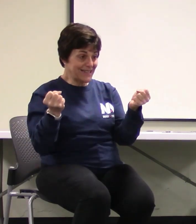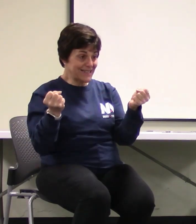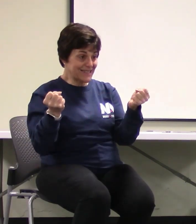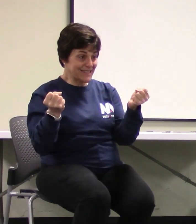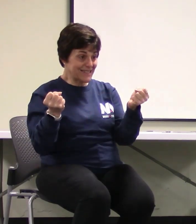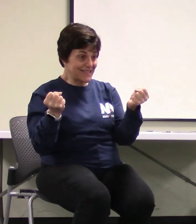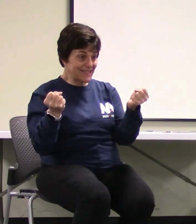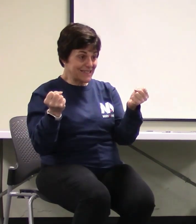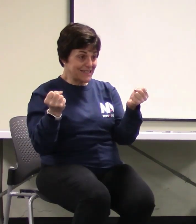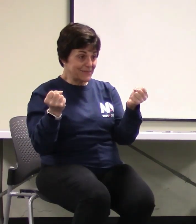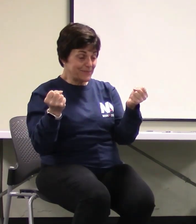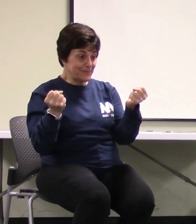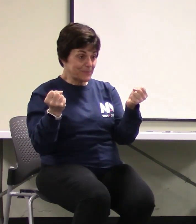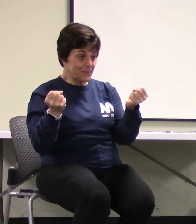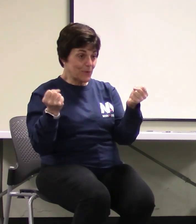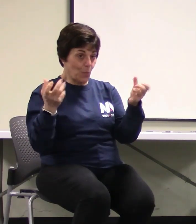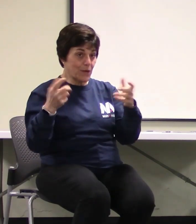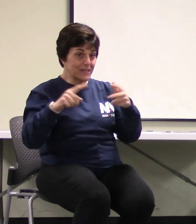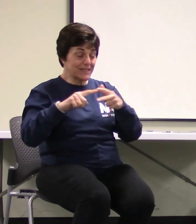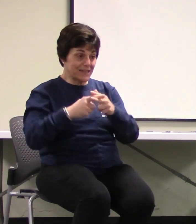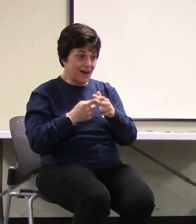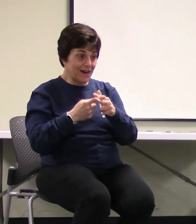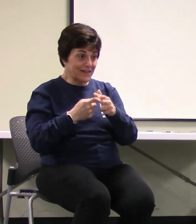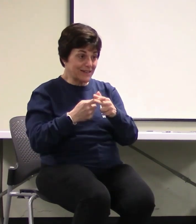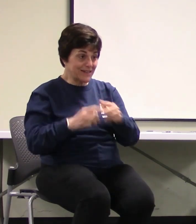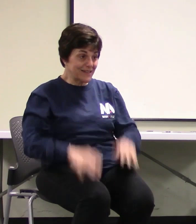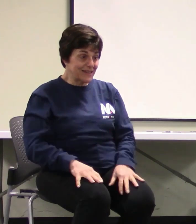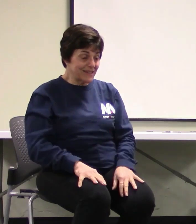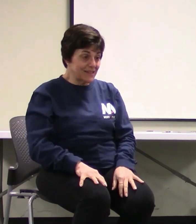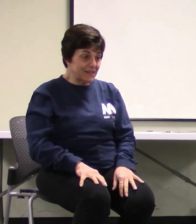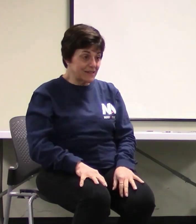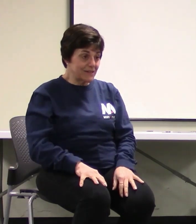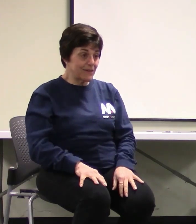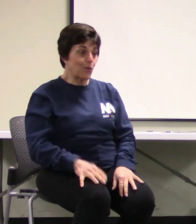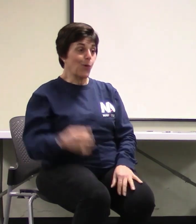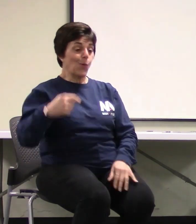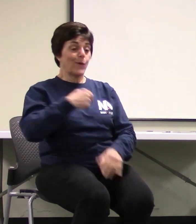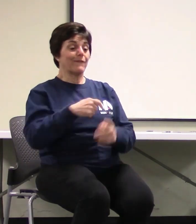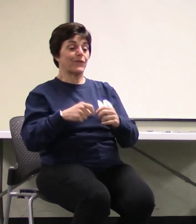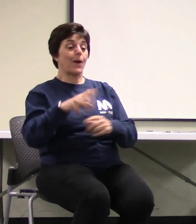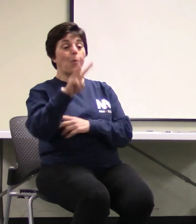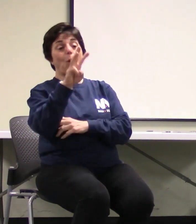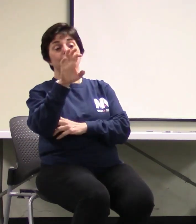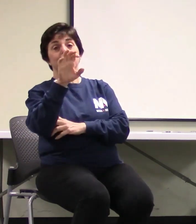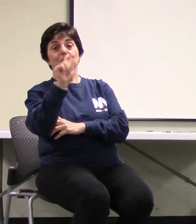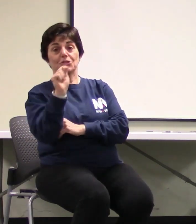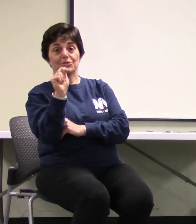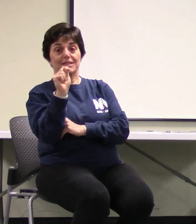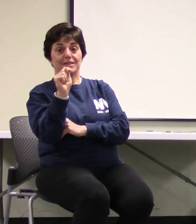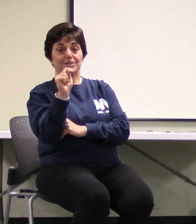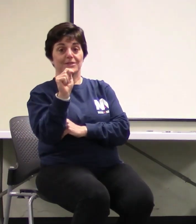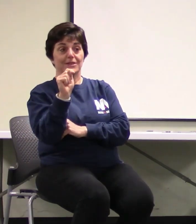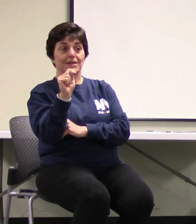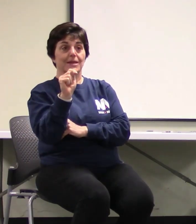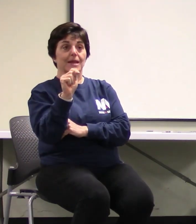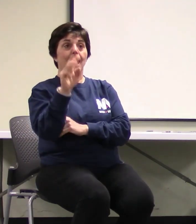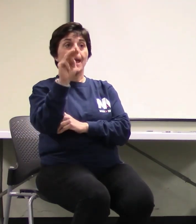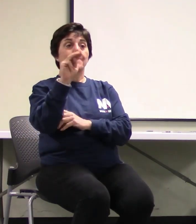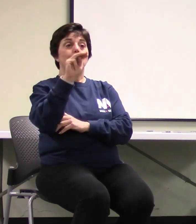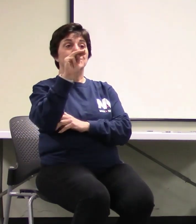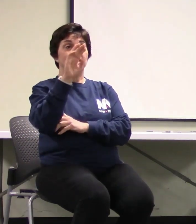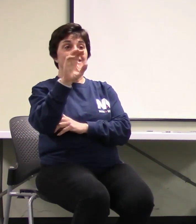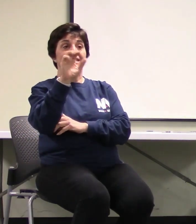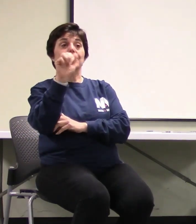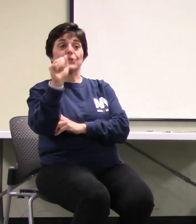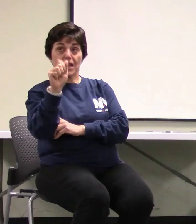Yeah? You want to get started? Okay. And we're from Watertown Children's Theater at Musesian Center for